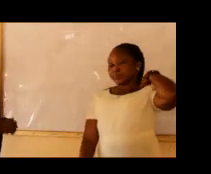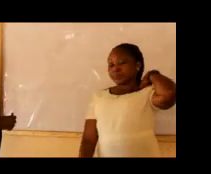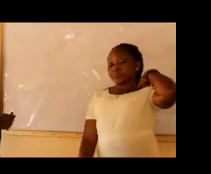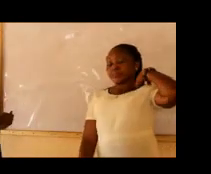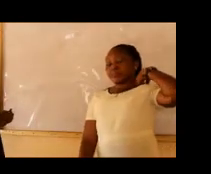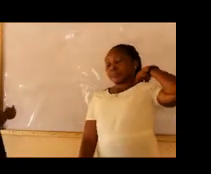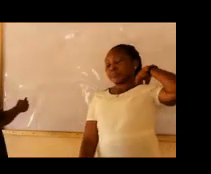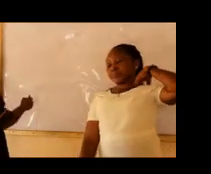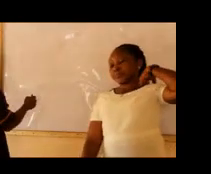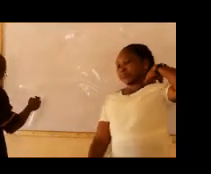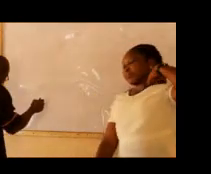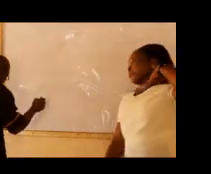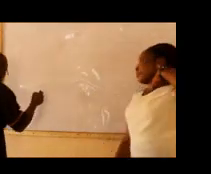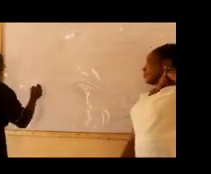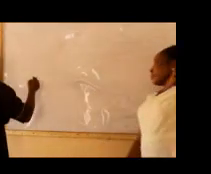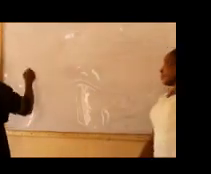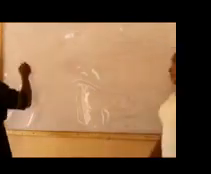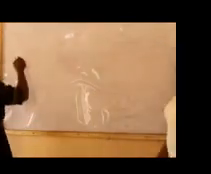Okay.